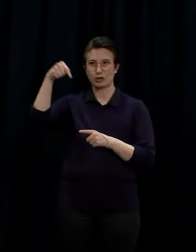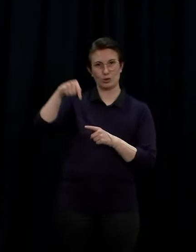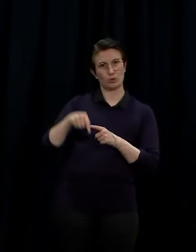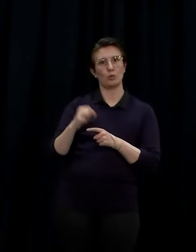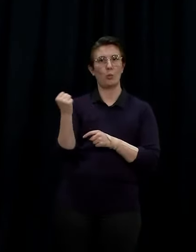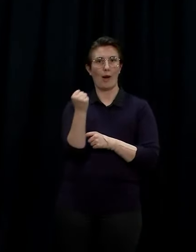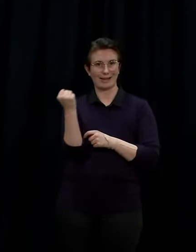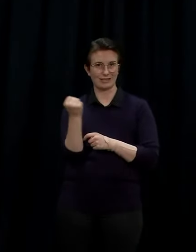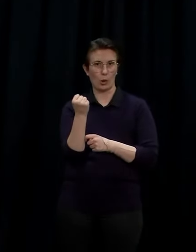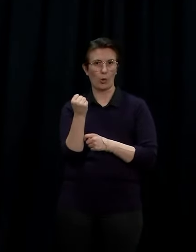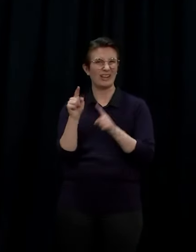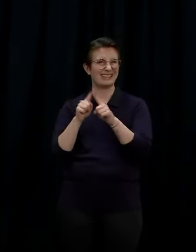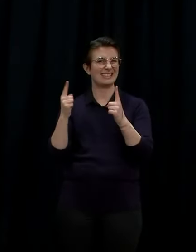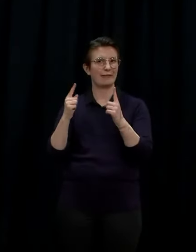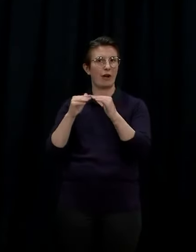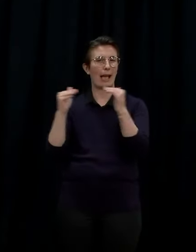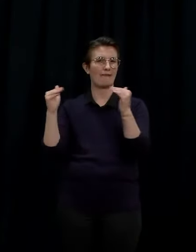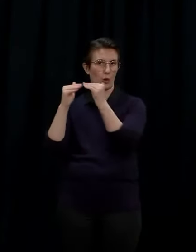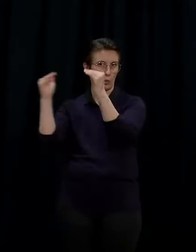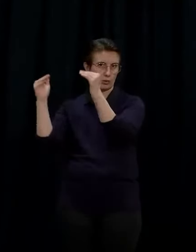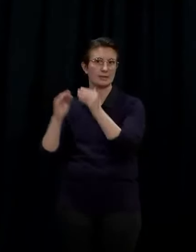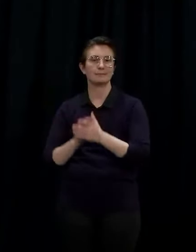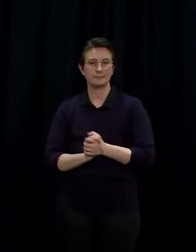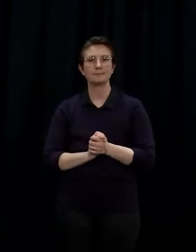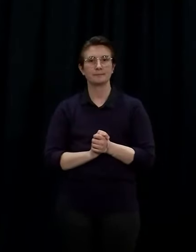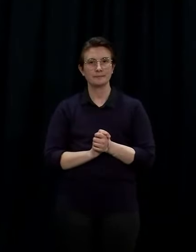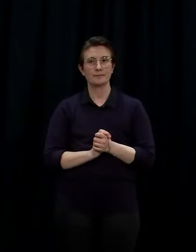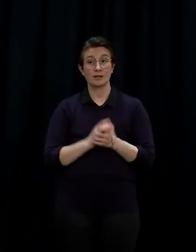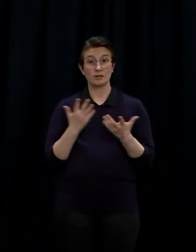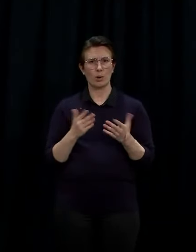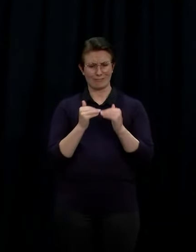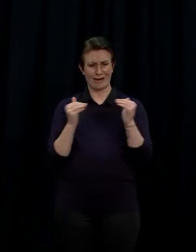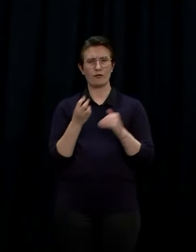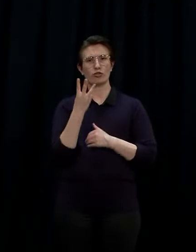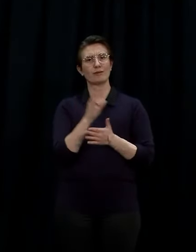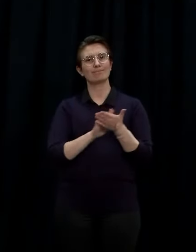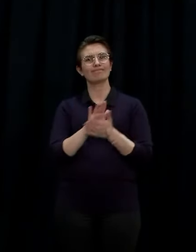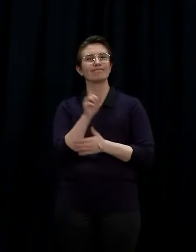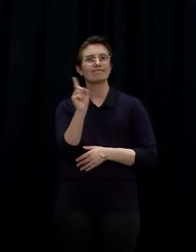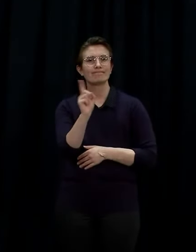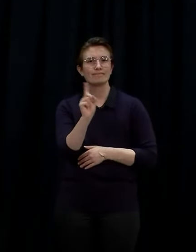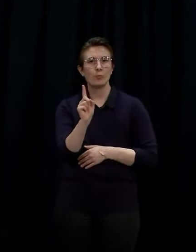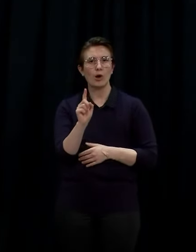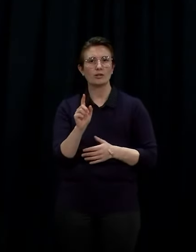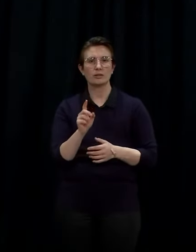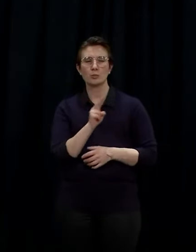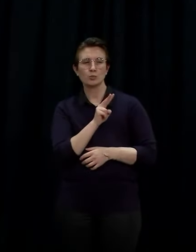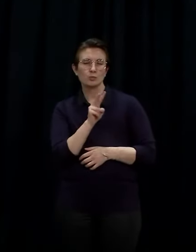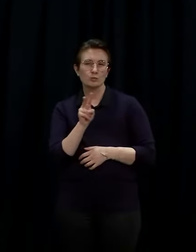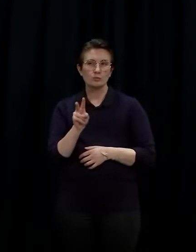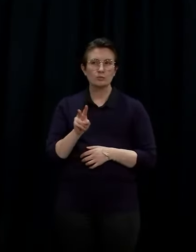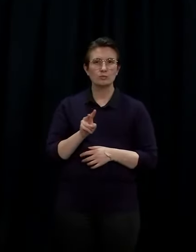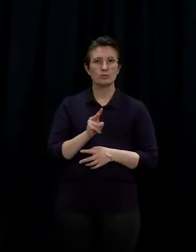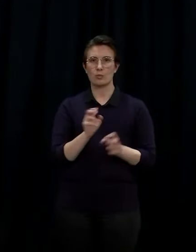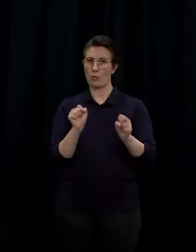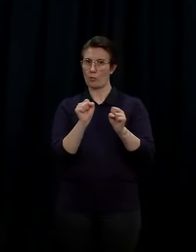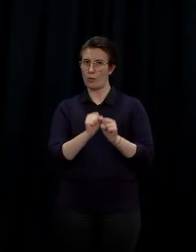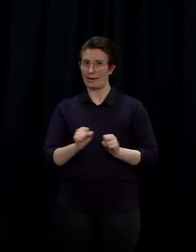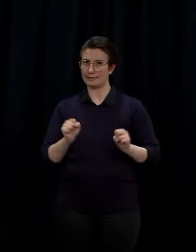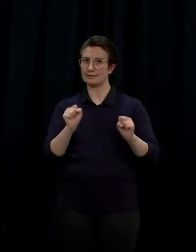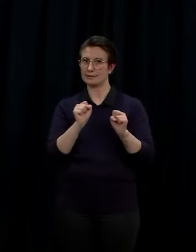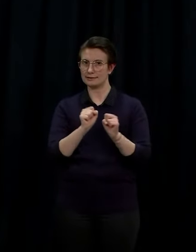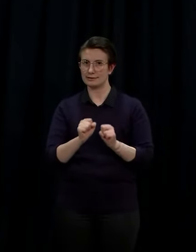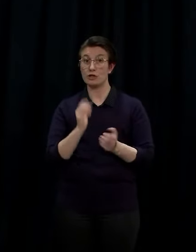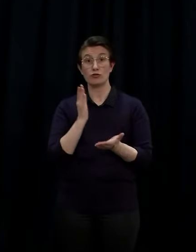3 is a very much watch and wait level. It's a crucial insurance policy. If by some chance there are still cases out there we have not